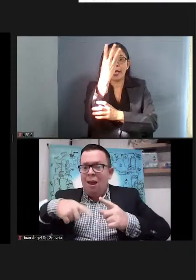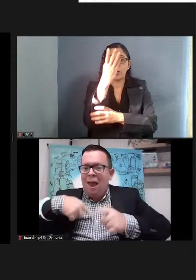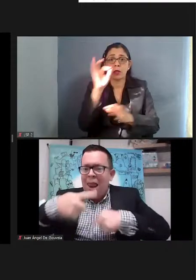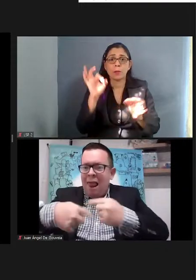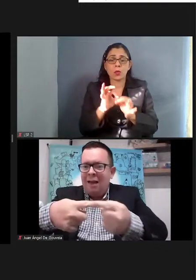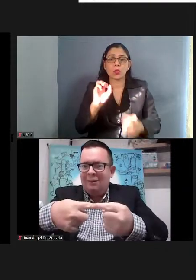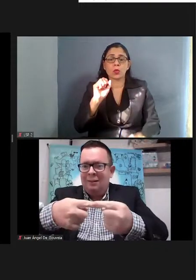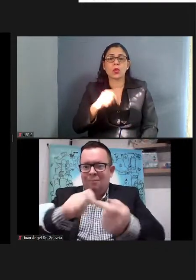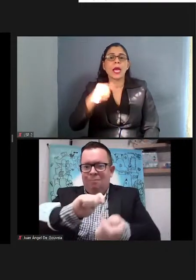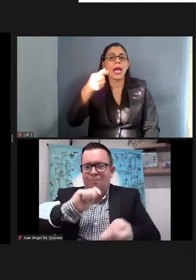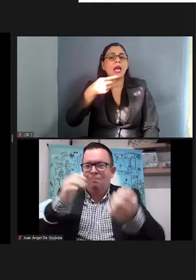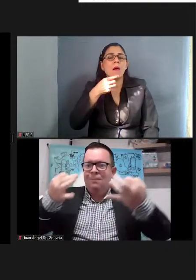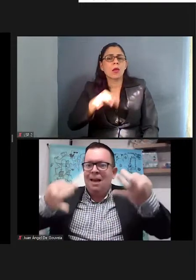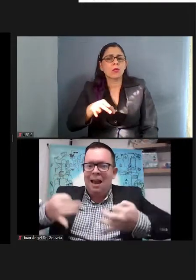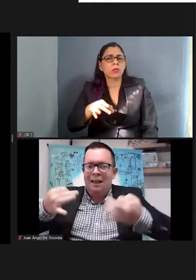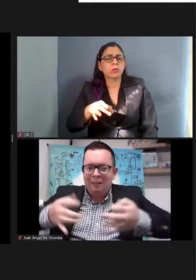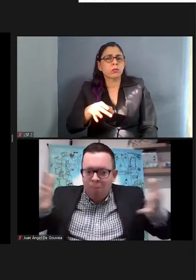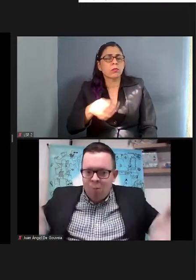14.2